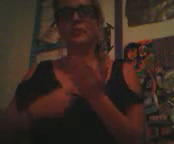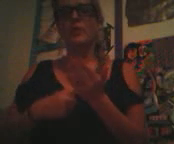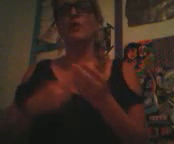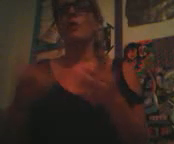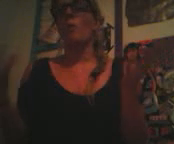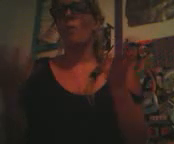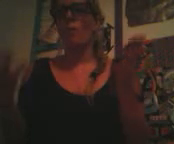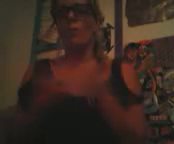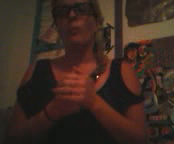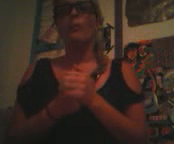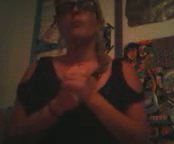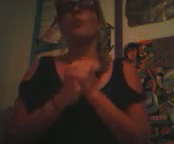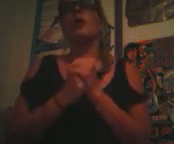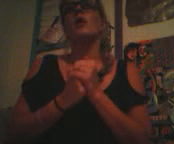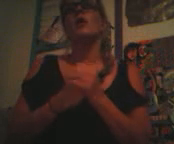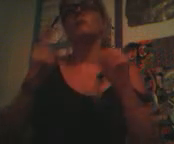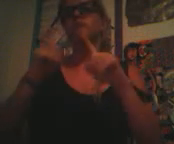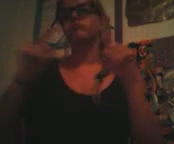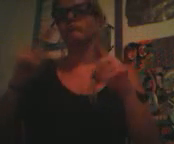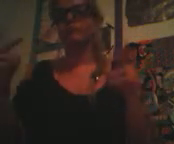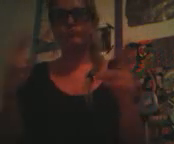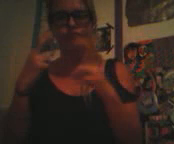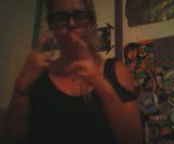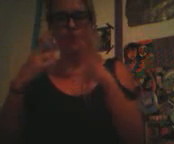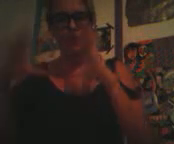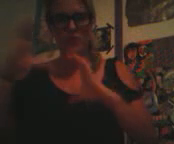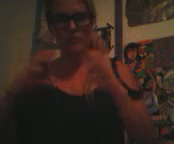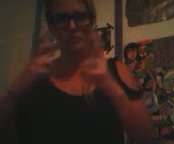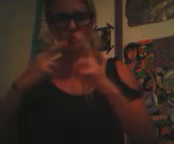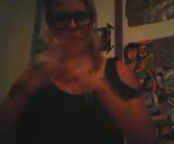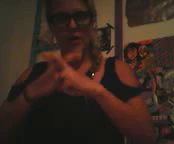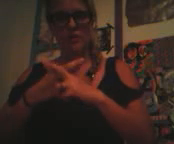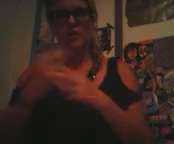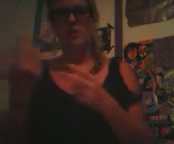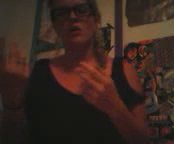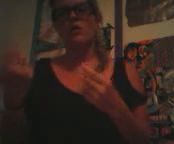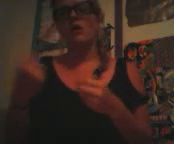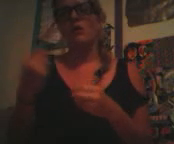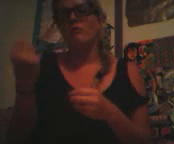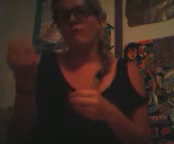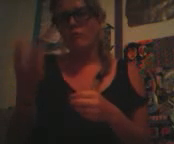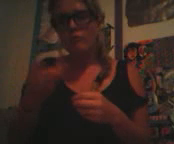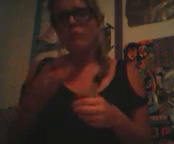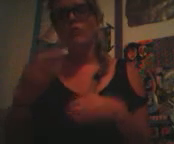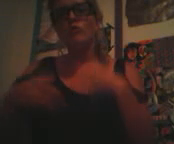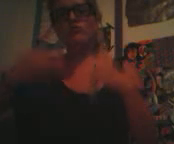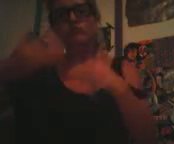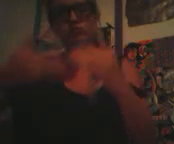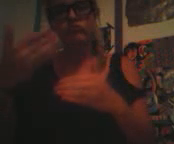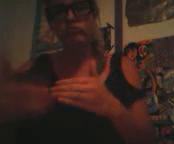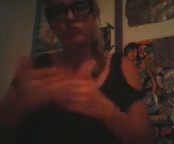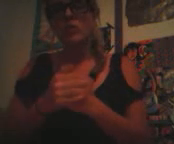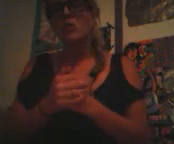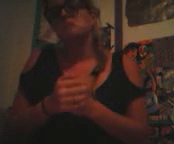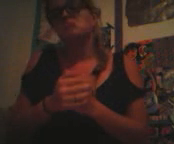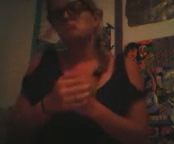have about 5 chemical reactions to get through, and it shouldn't take us too long to do so. So let's get right into it. The first kind of reaction we want to look